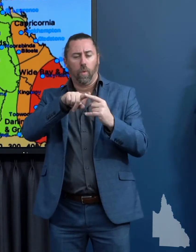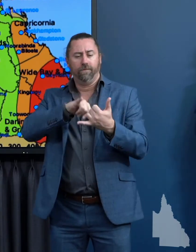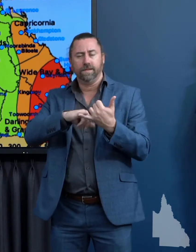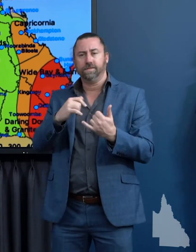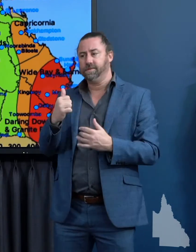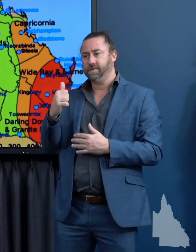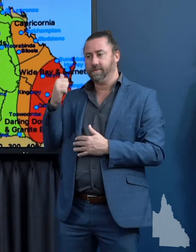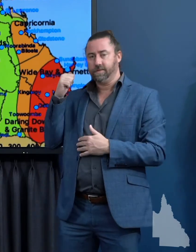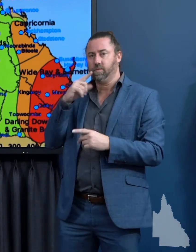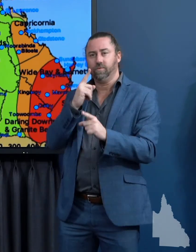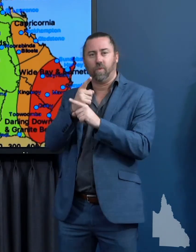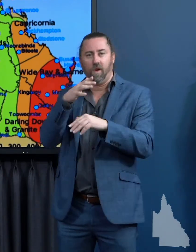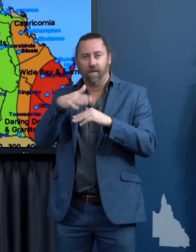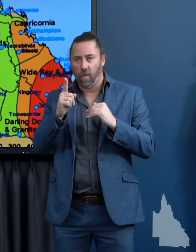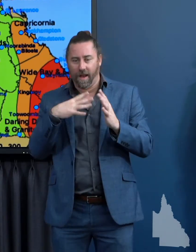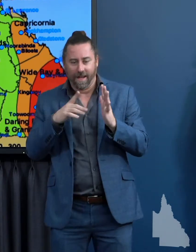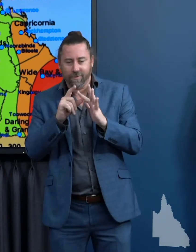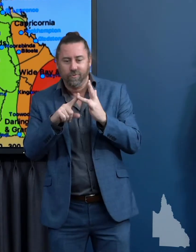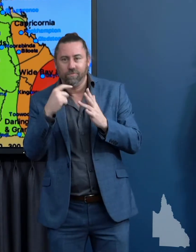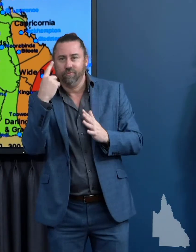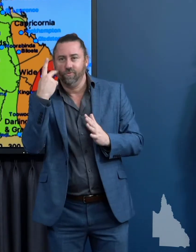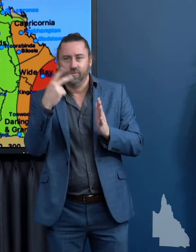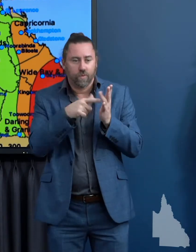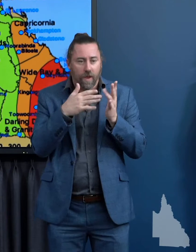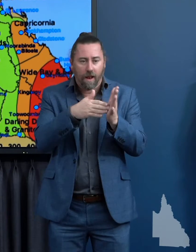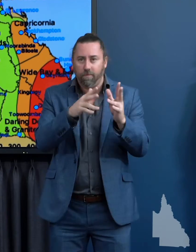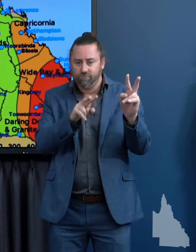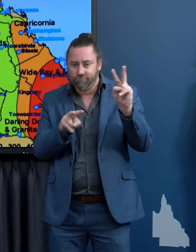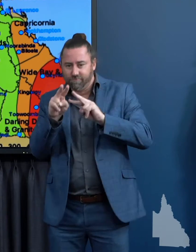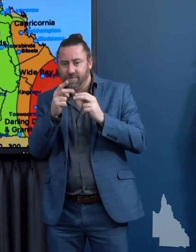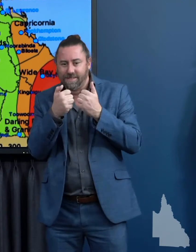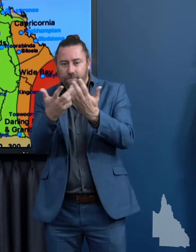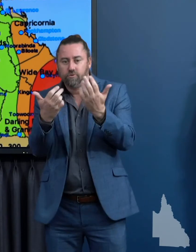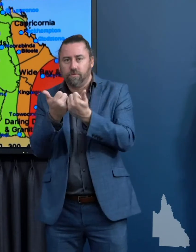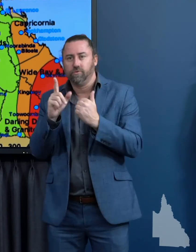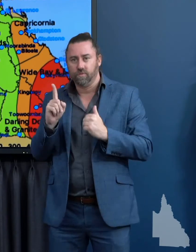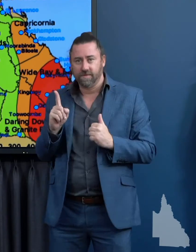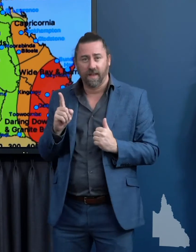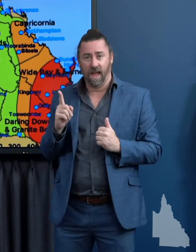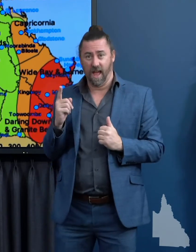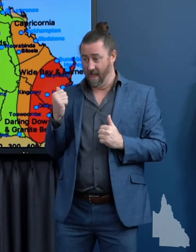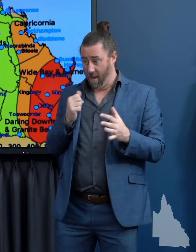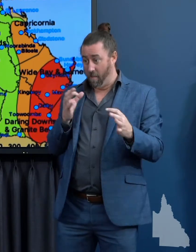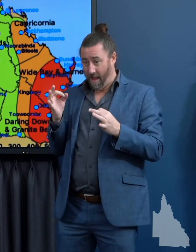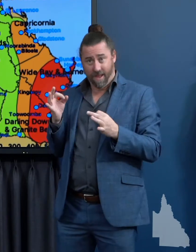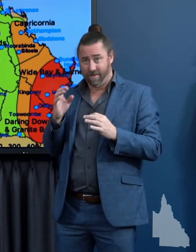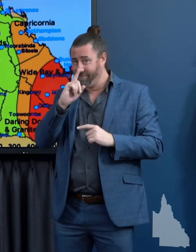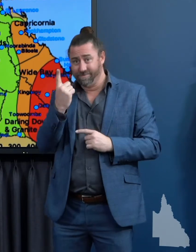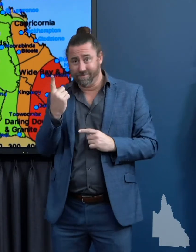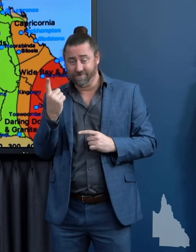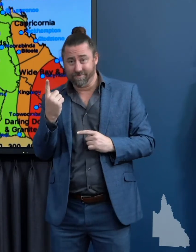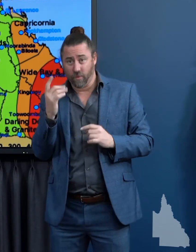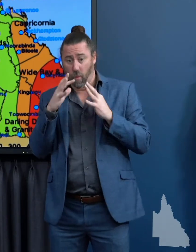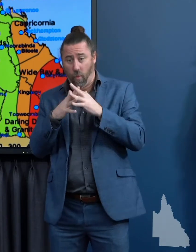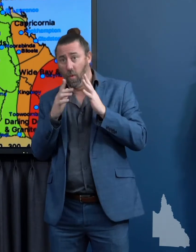rapid assessments and what's going to happen in the next couple of days. So that will be hampered. So please look at the Bureau website,